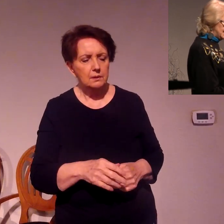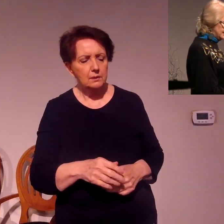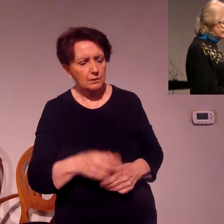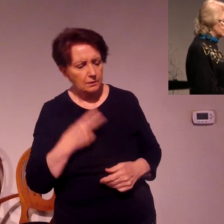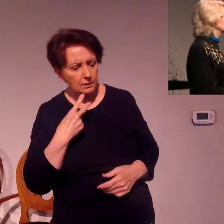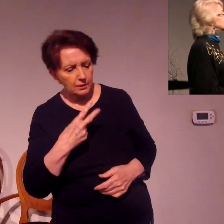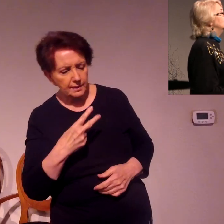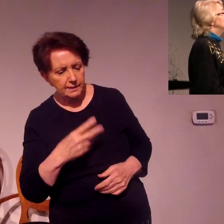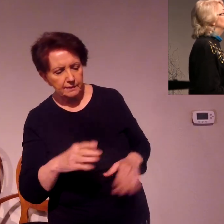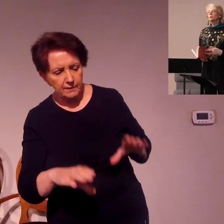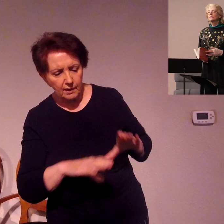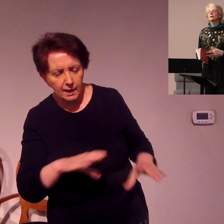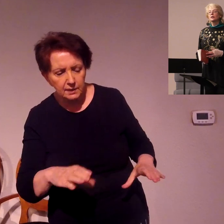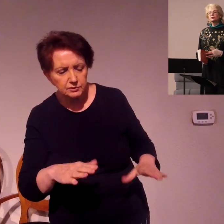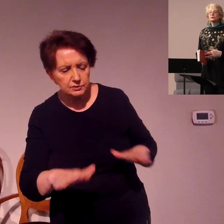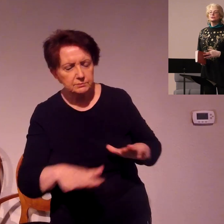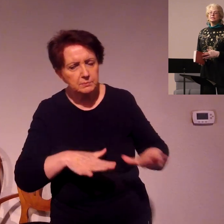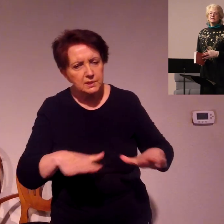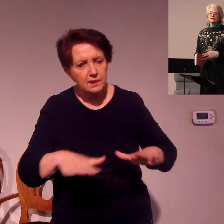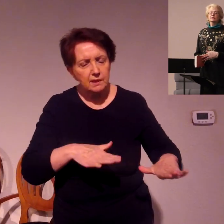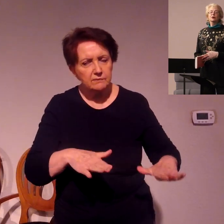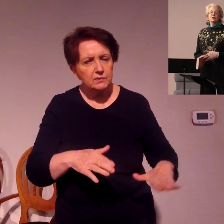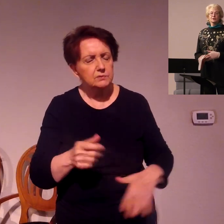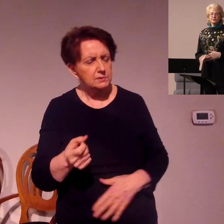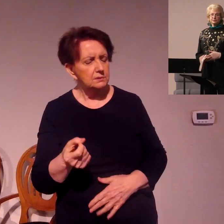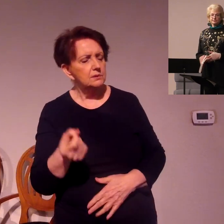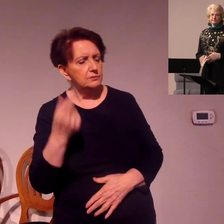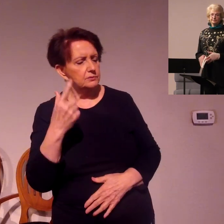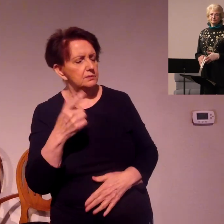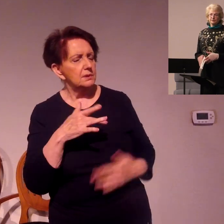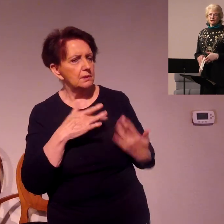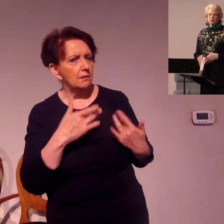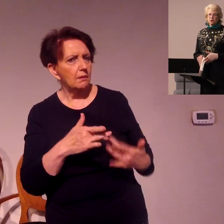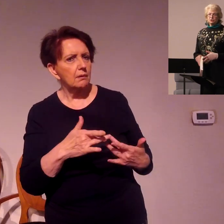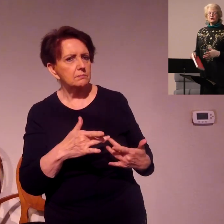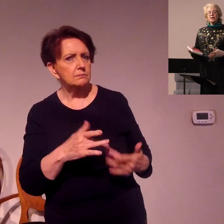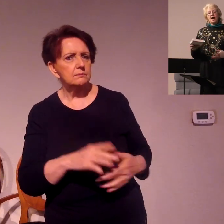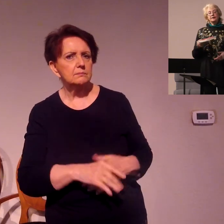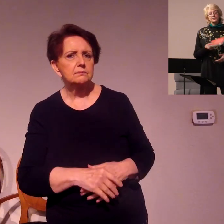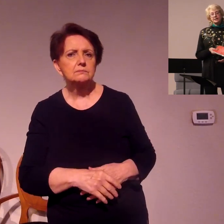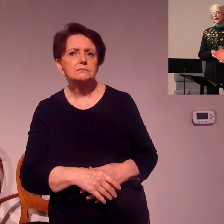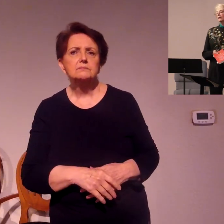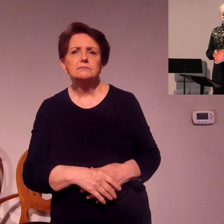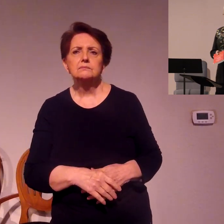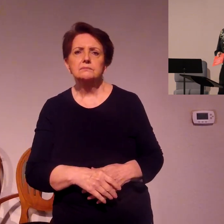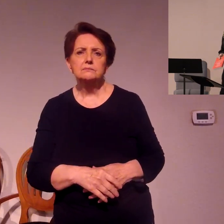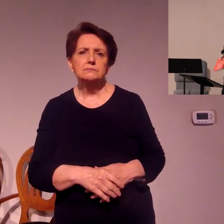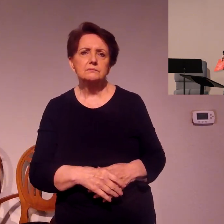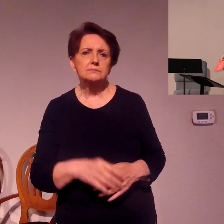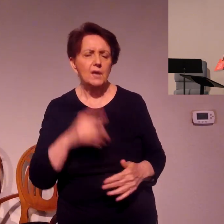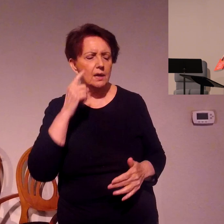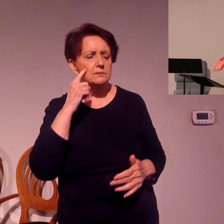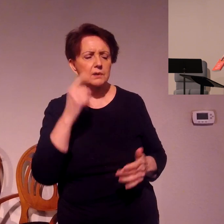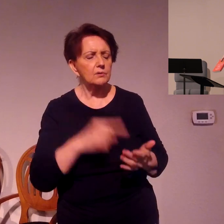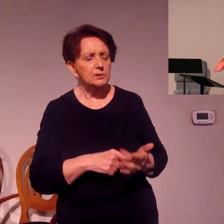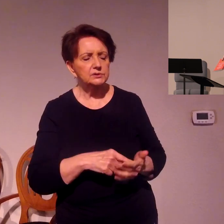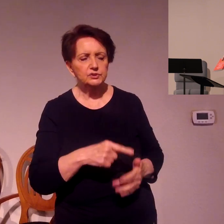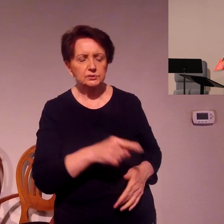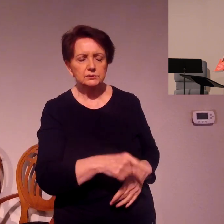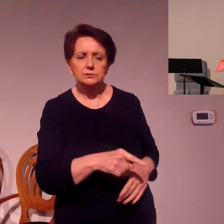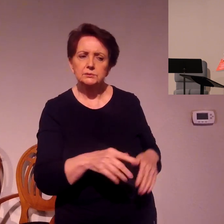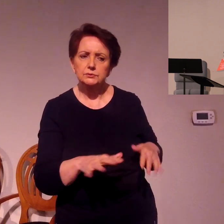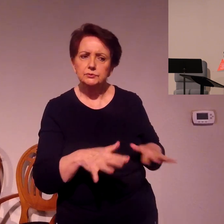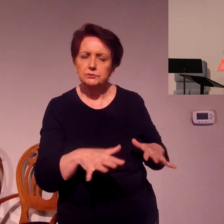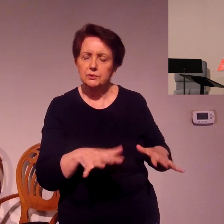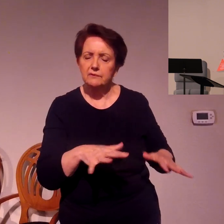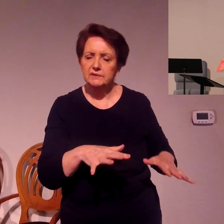and behaviors with an understanding heart. Do you see, I could tell when Karen was getting nervous about the